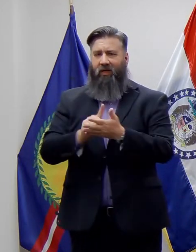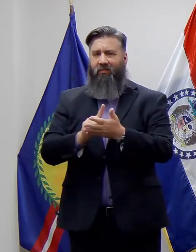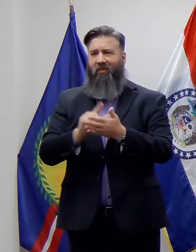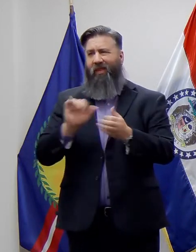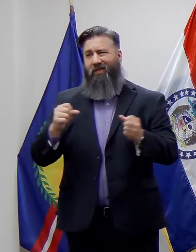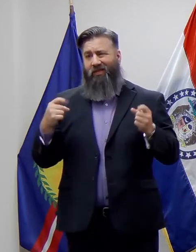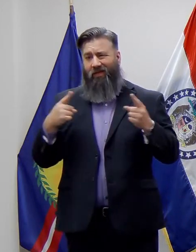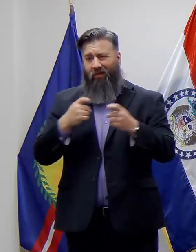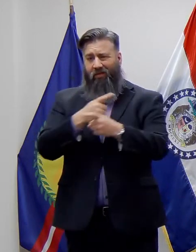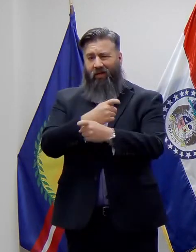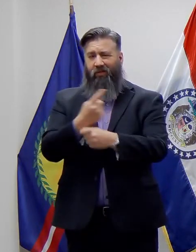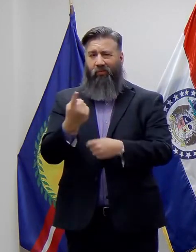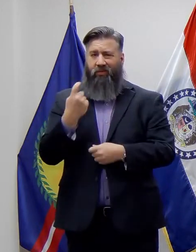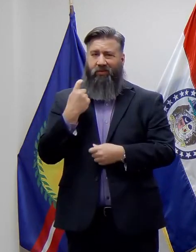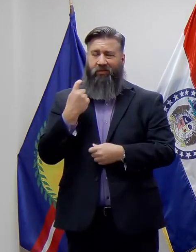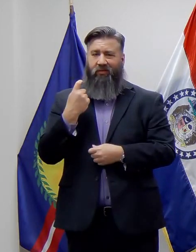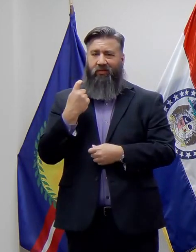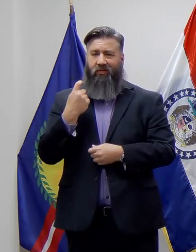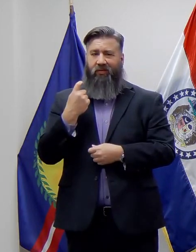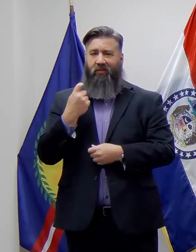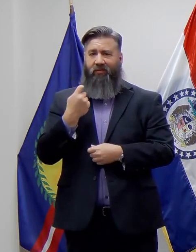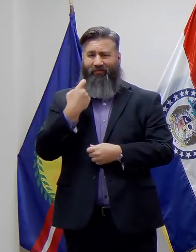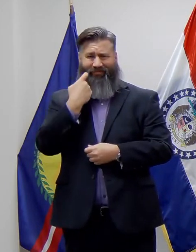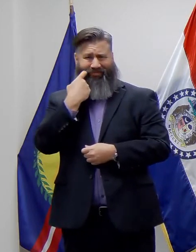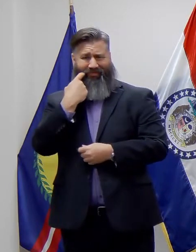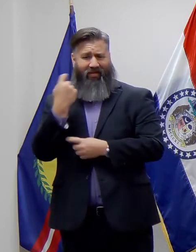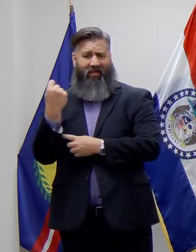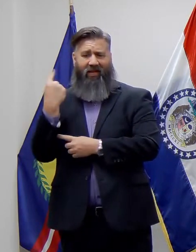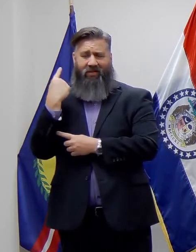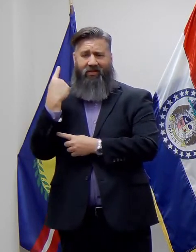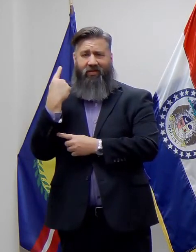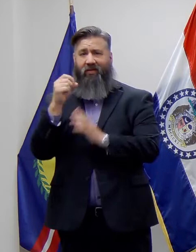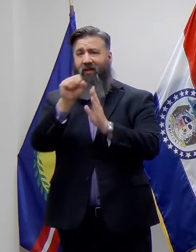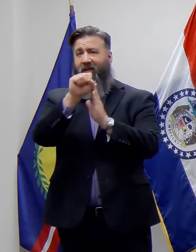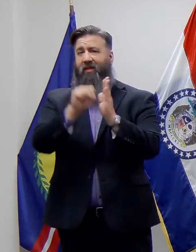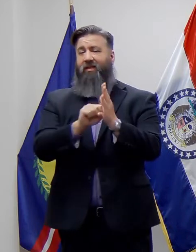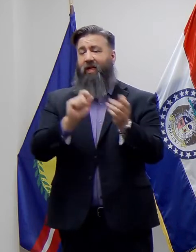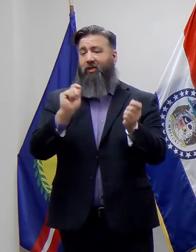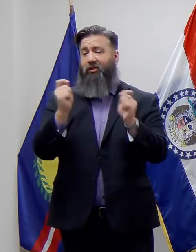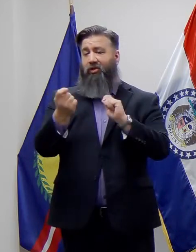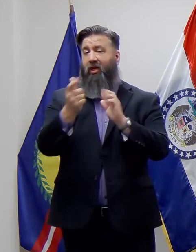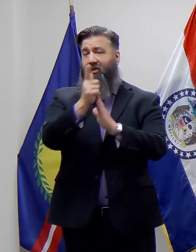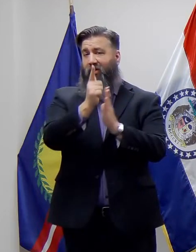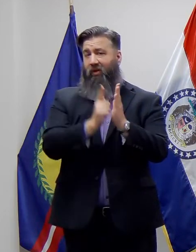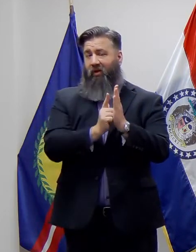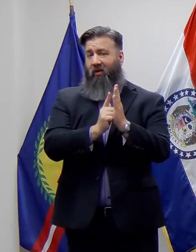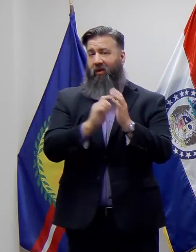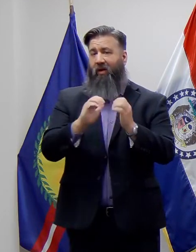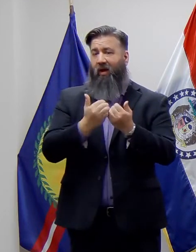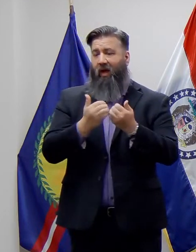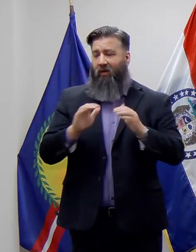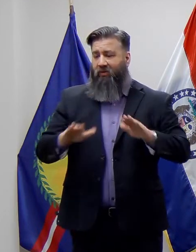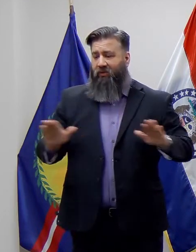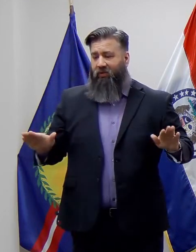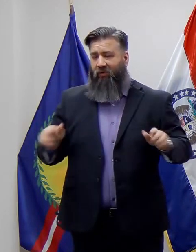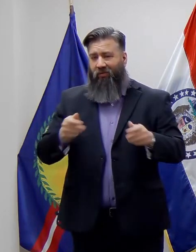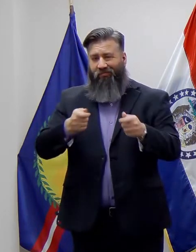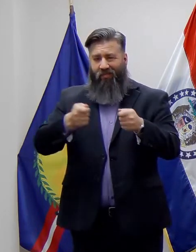complicated question. Just last year, the state changed the law in how juveniles are